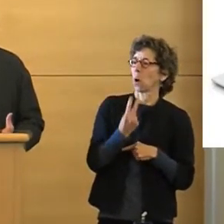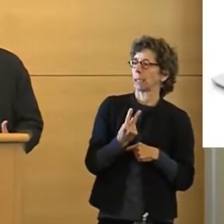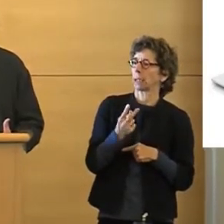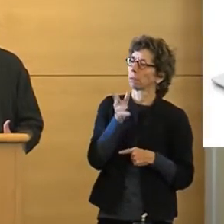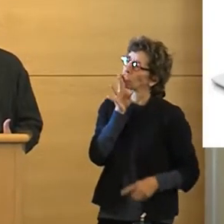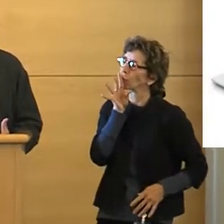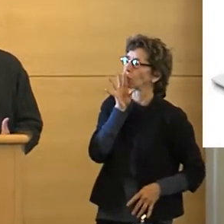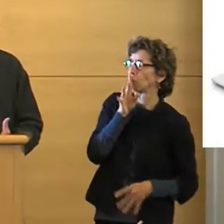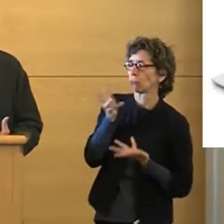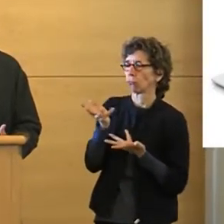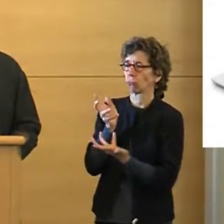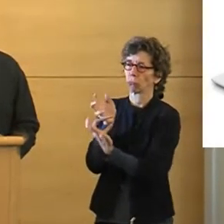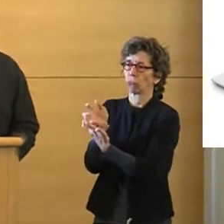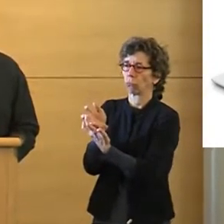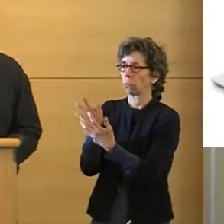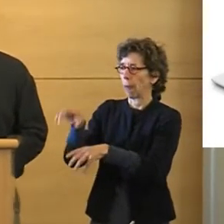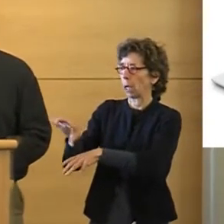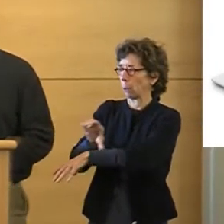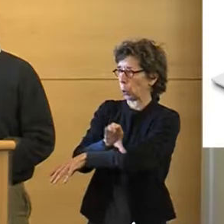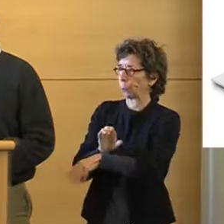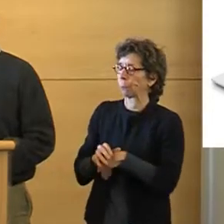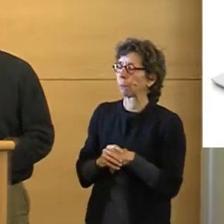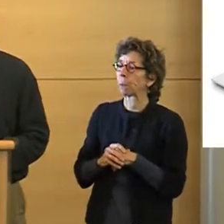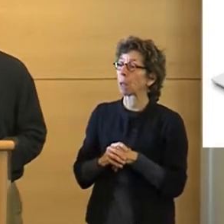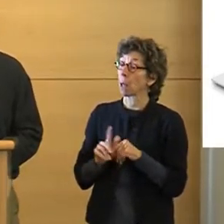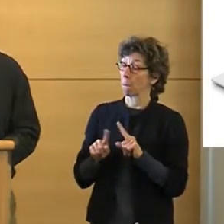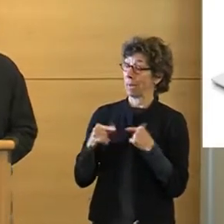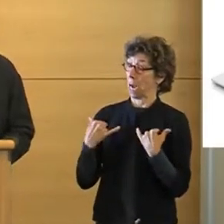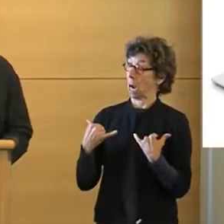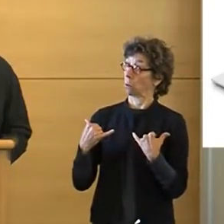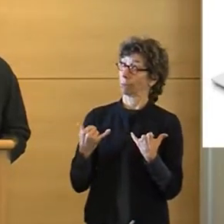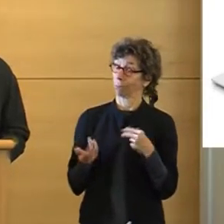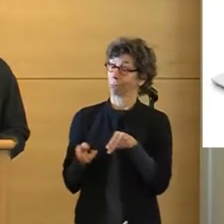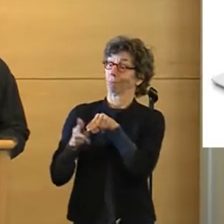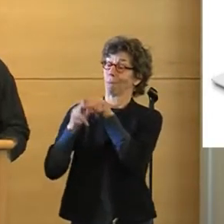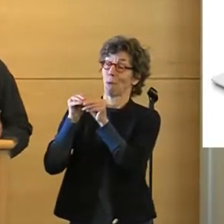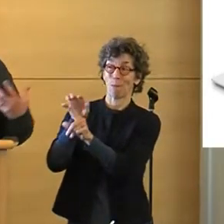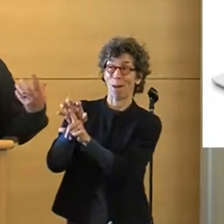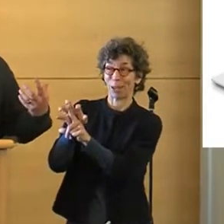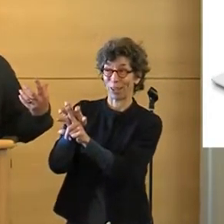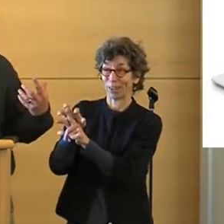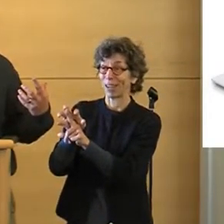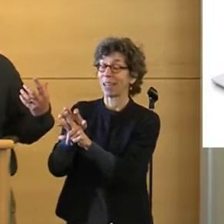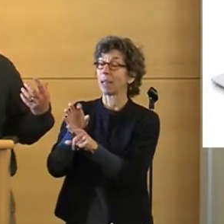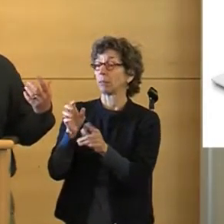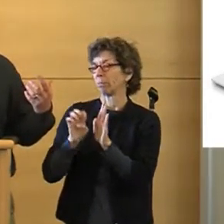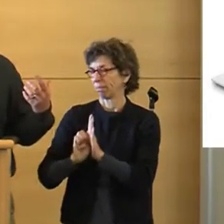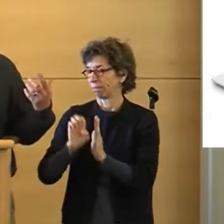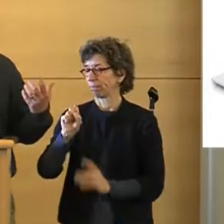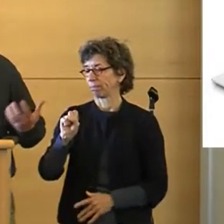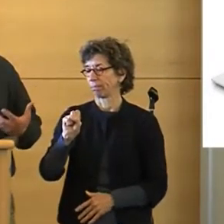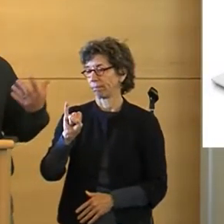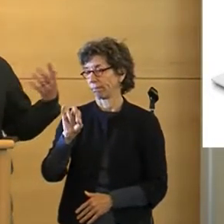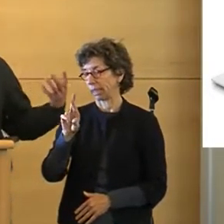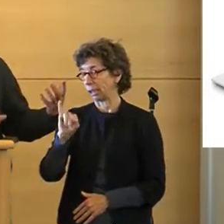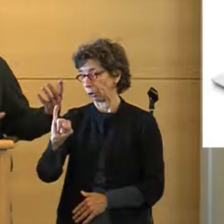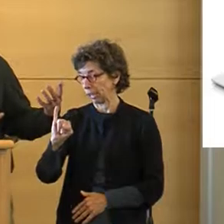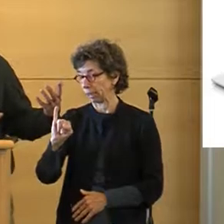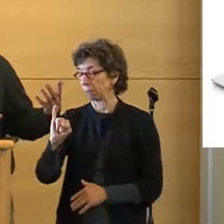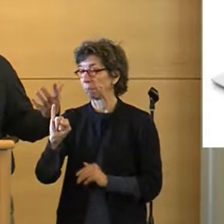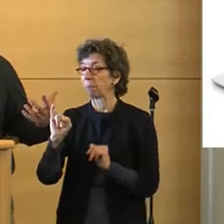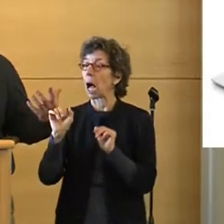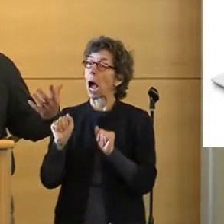that traditionally has been the realm of individuals with disabilities who maybe couldn't use the keyboard or the mouse or couldn't use them efficiently.